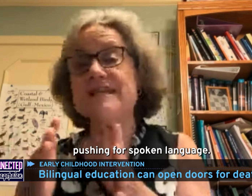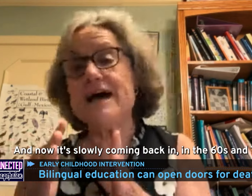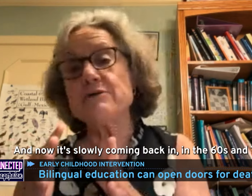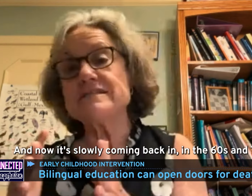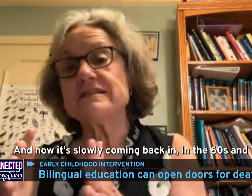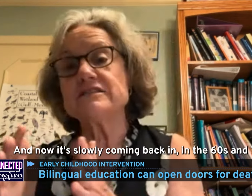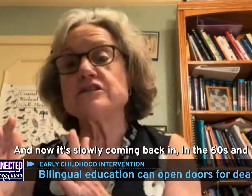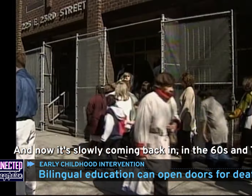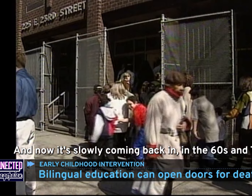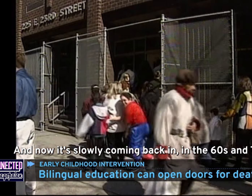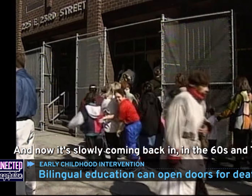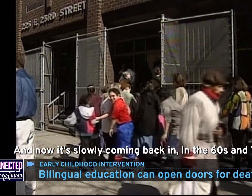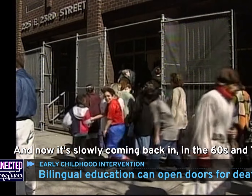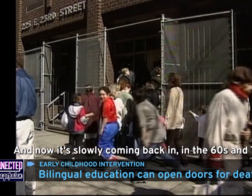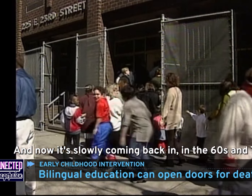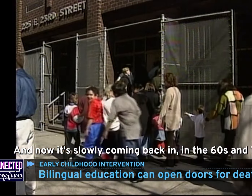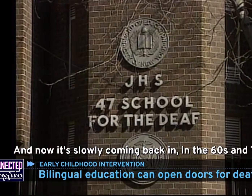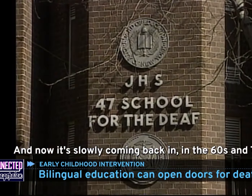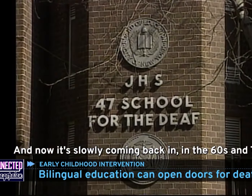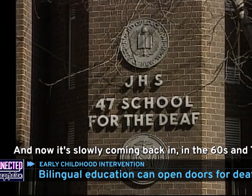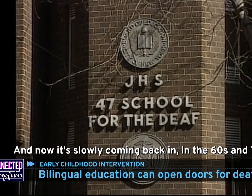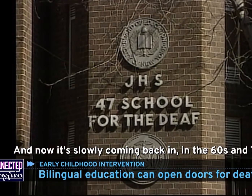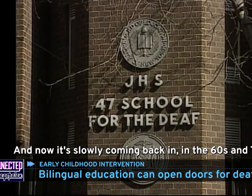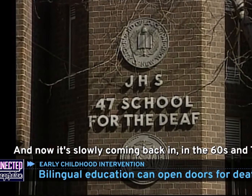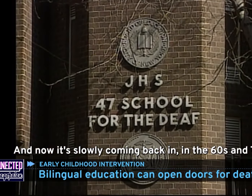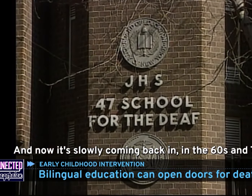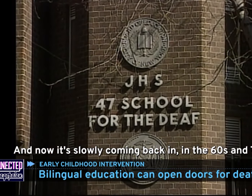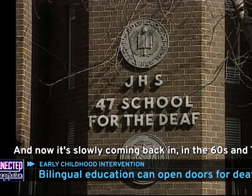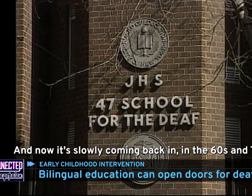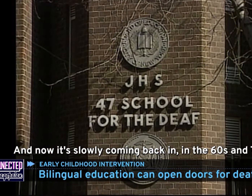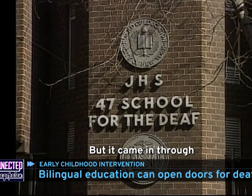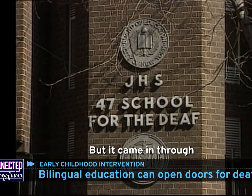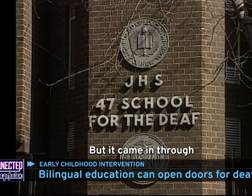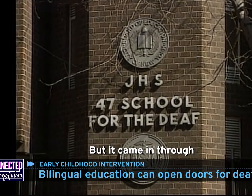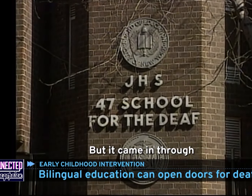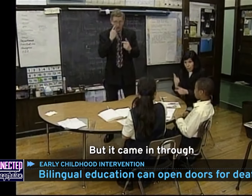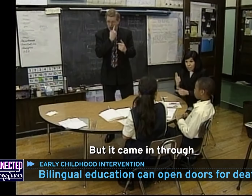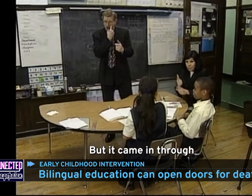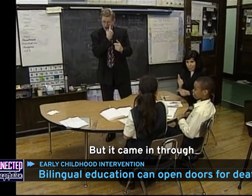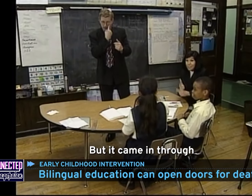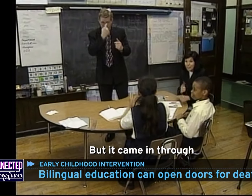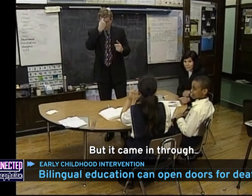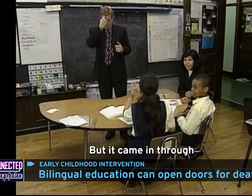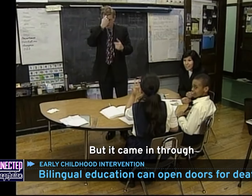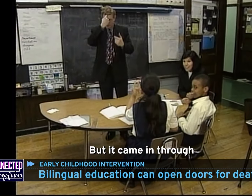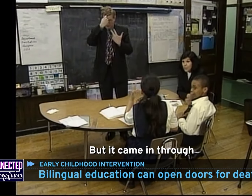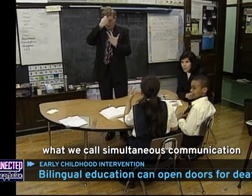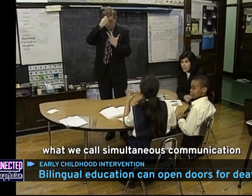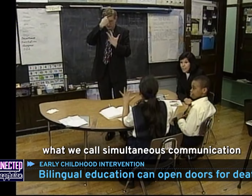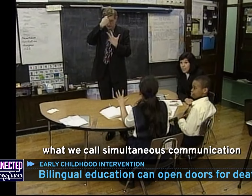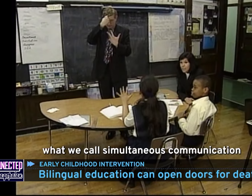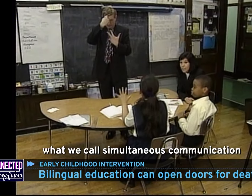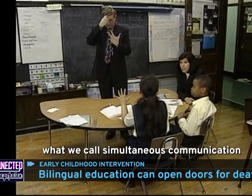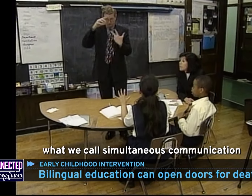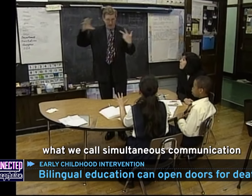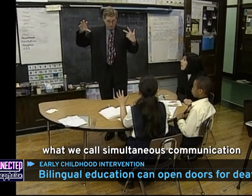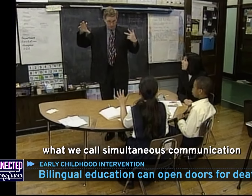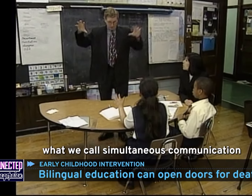now it's slowly coming back in the 60s and 70s. But it came in through what we call